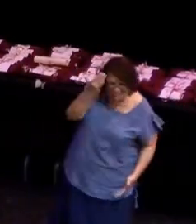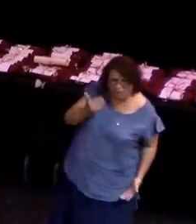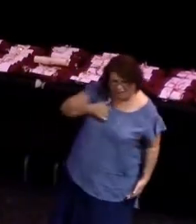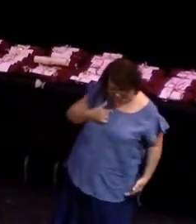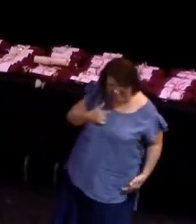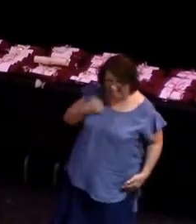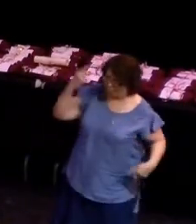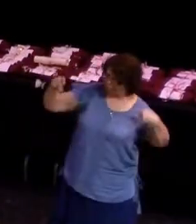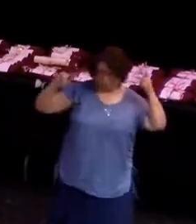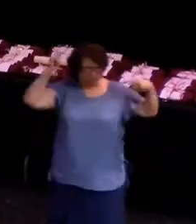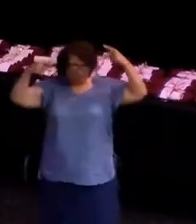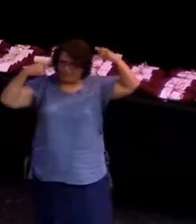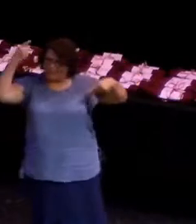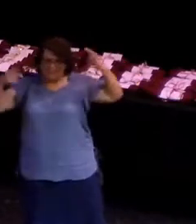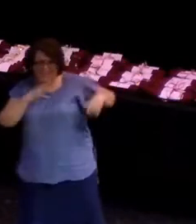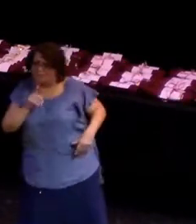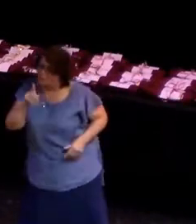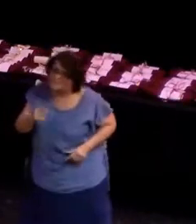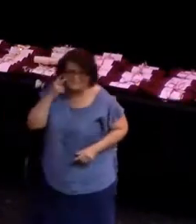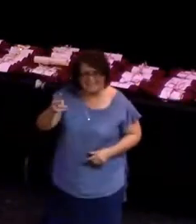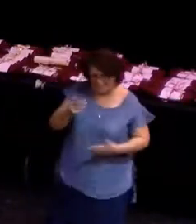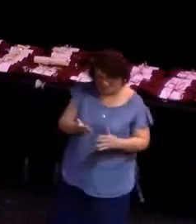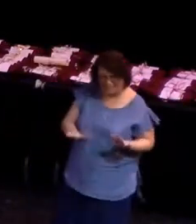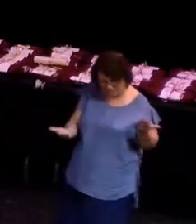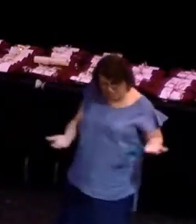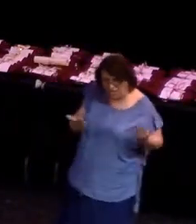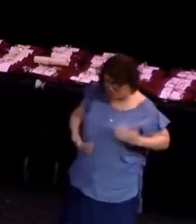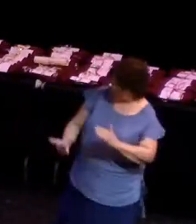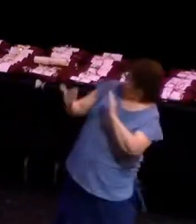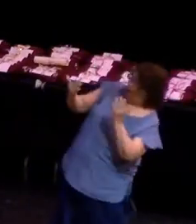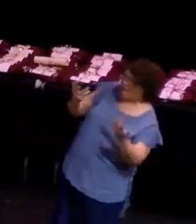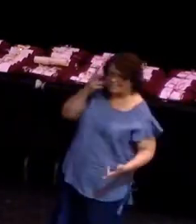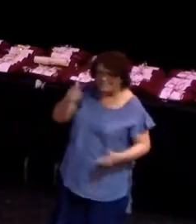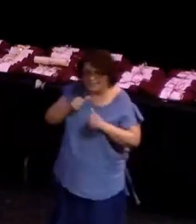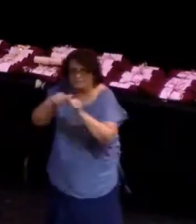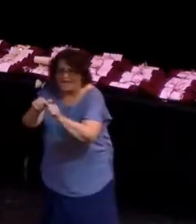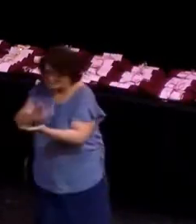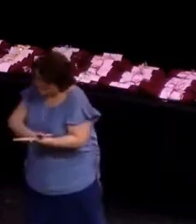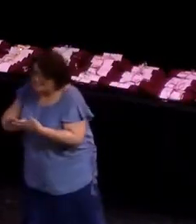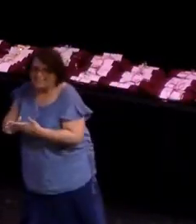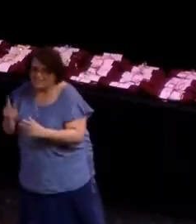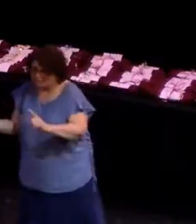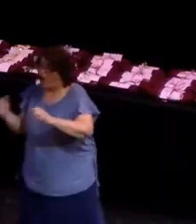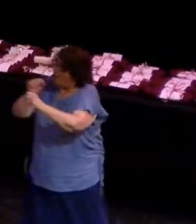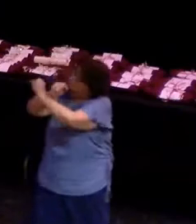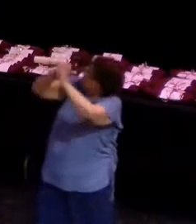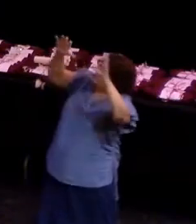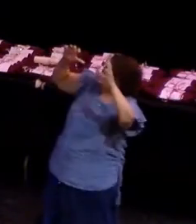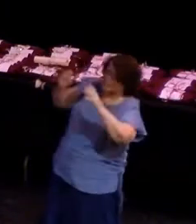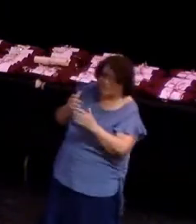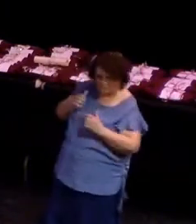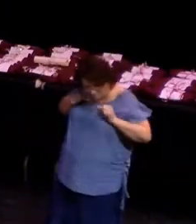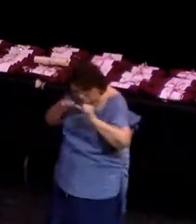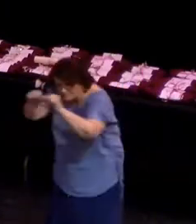am the schizophrenic man. To be the screen before your eyes keeps us from seeing. They say the visionary lies, but we just stop believing. They say